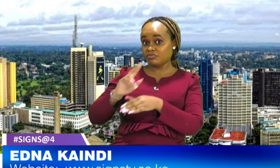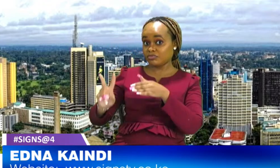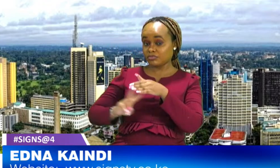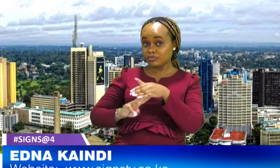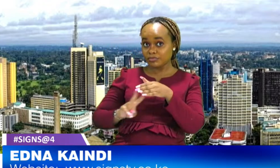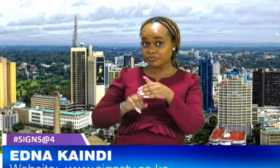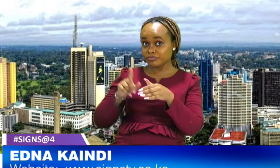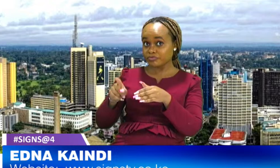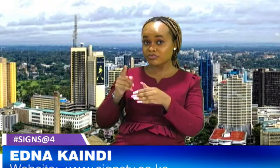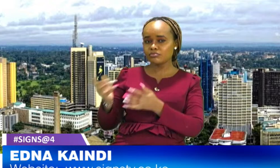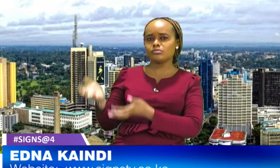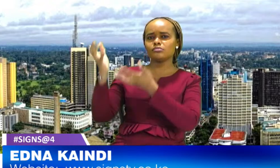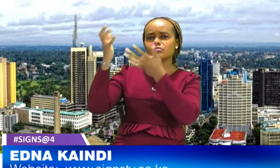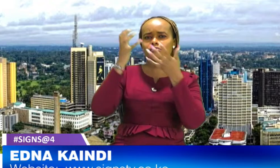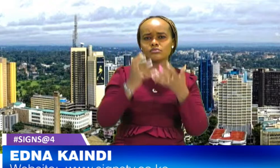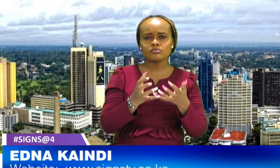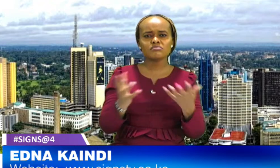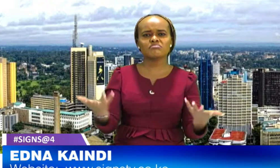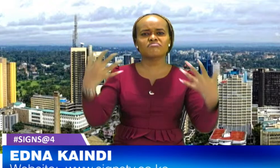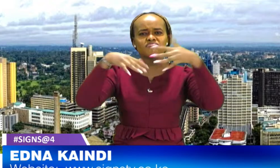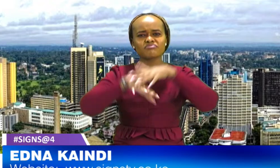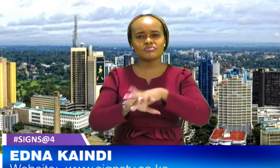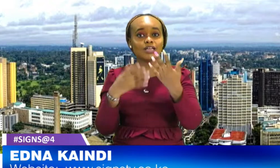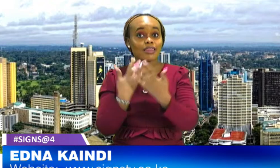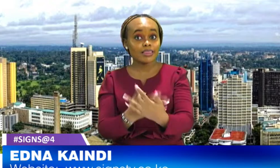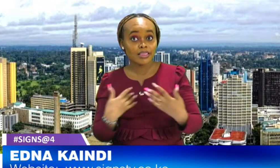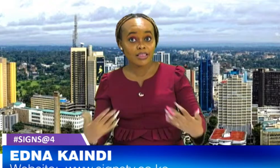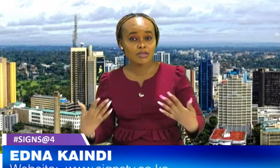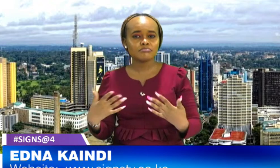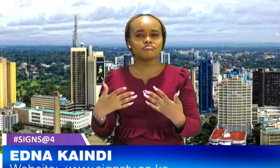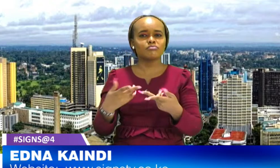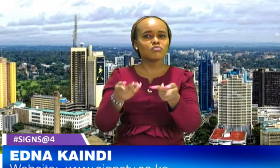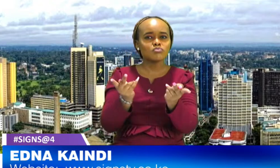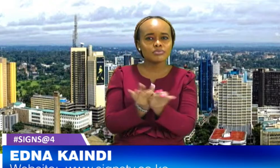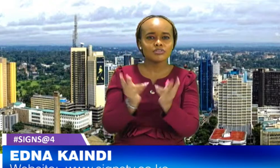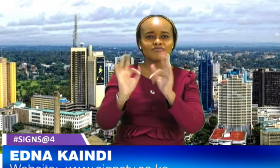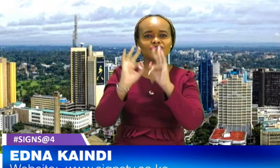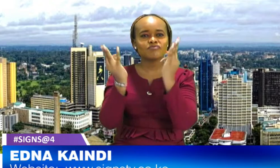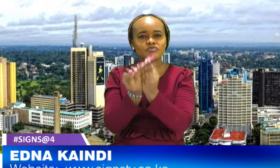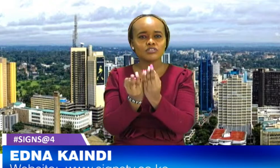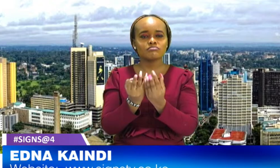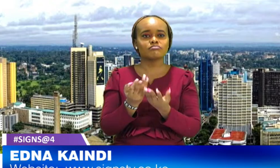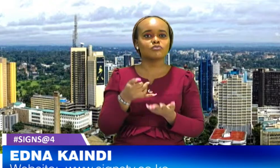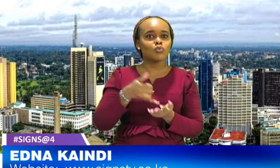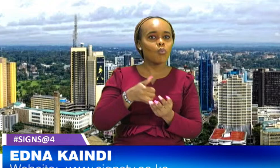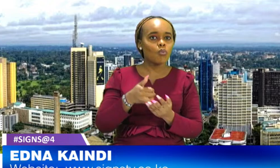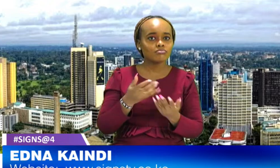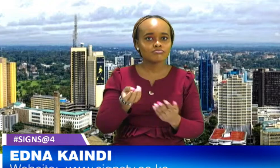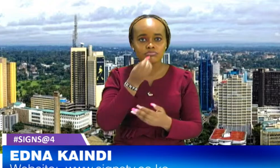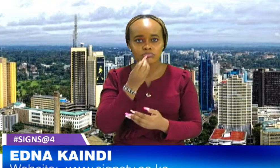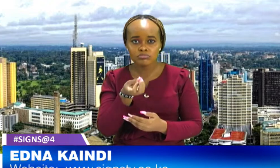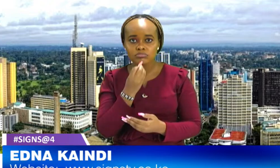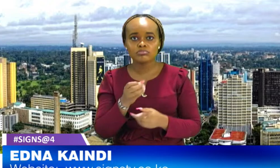The Deputy President delivered assorted items to the displaced families,